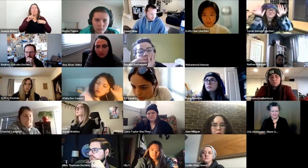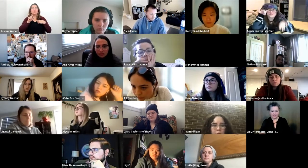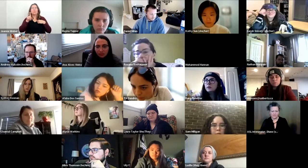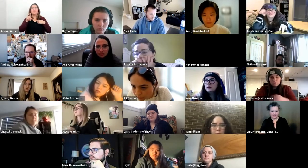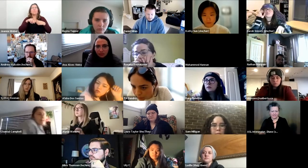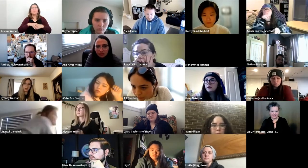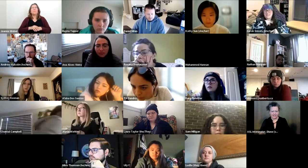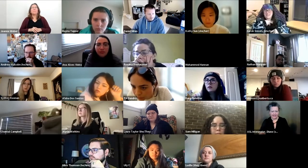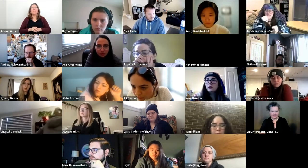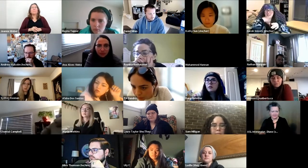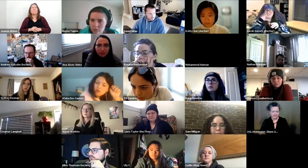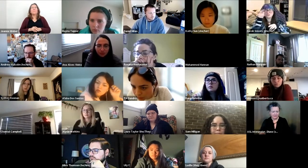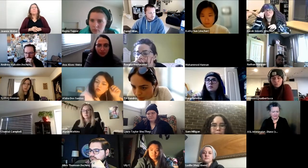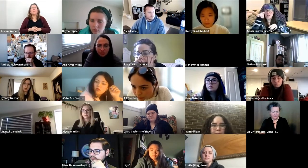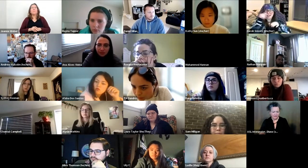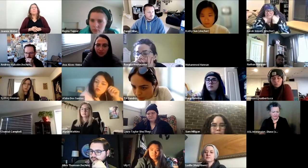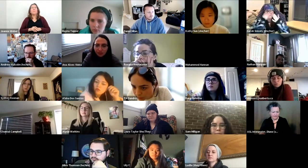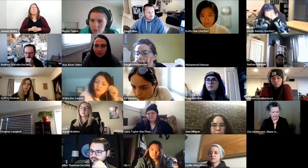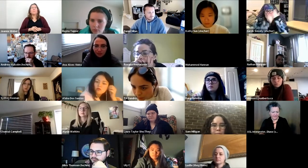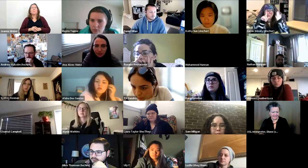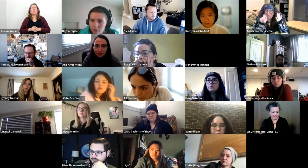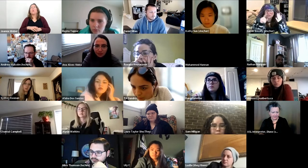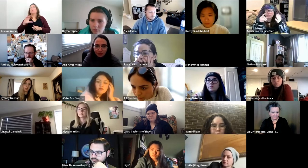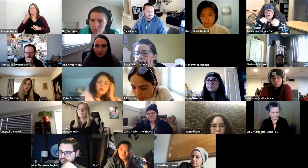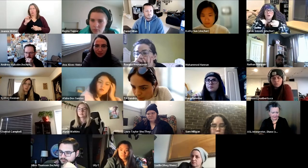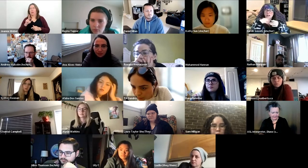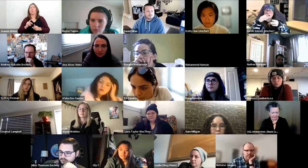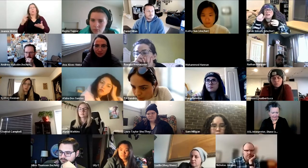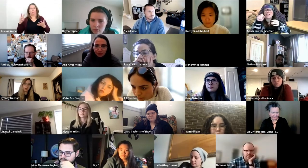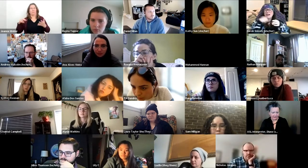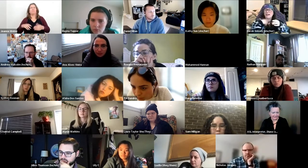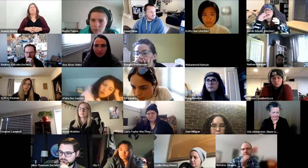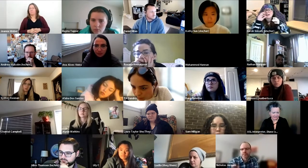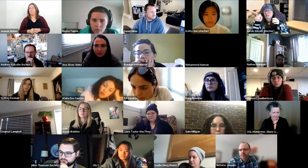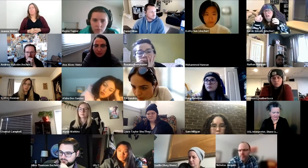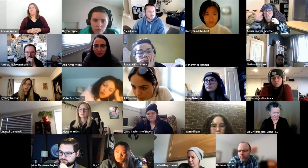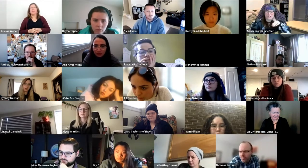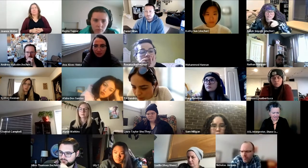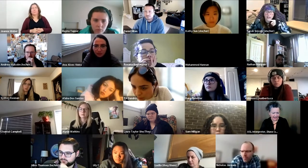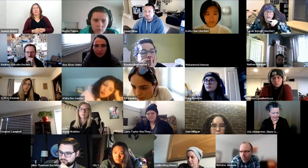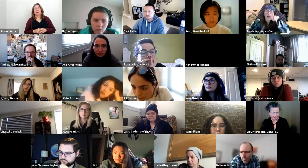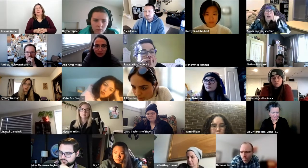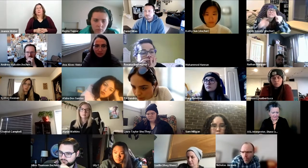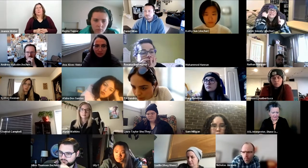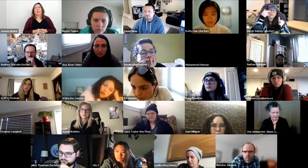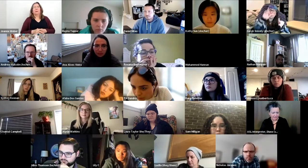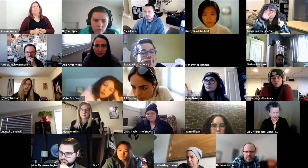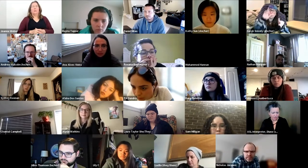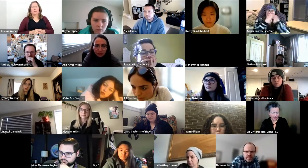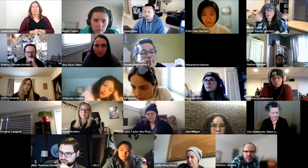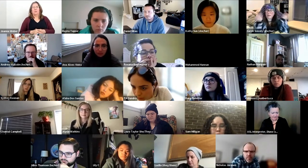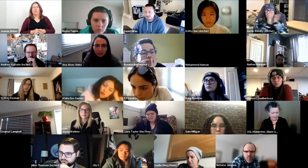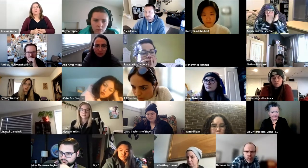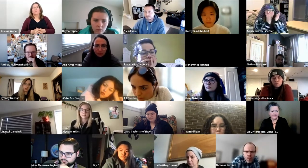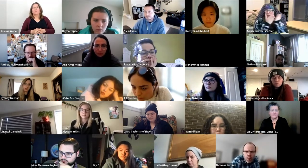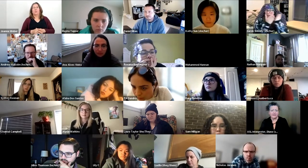Looks like there's lots of questions in the chat. So this is Sarah speaking. It looks like there's lots of questions in the chat, but I can